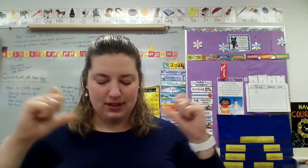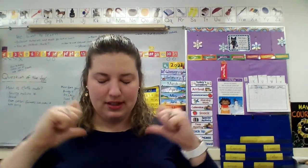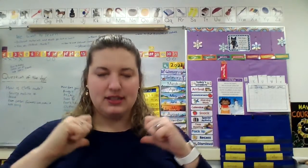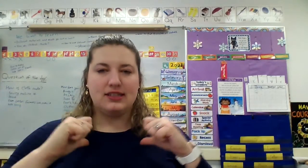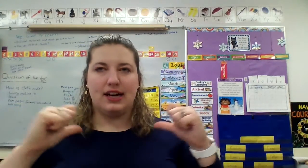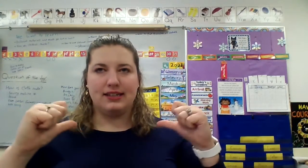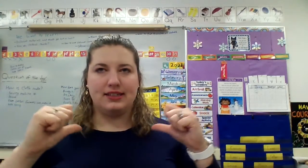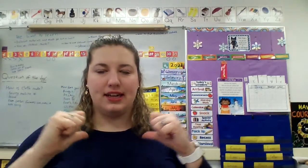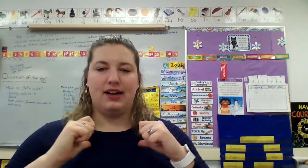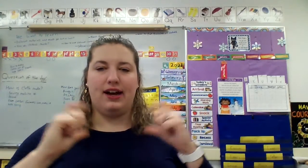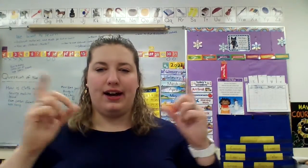Sun, eh.